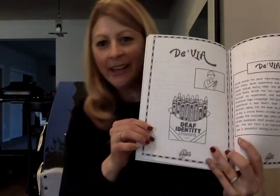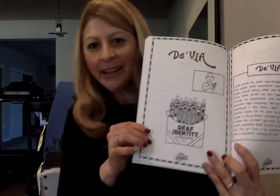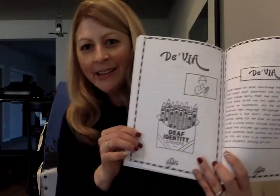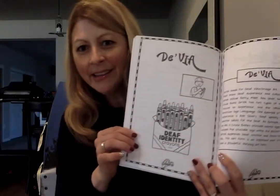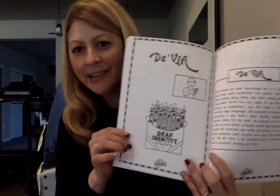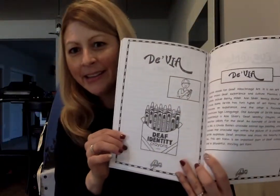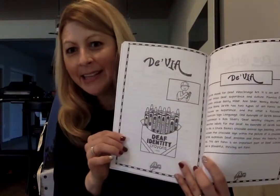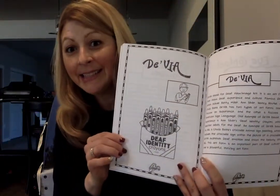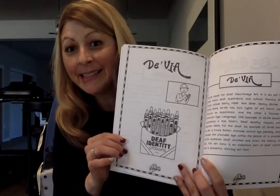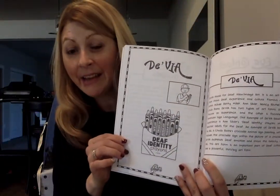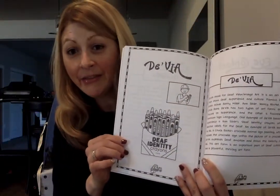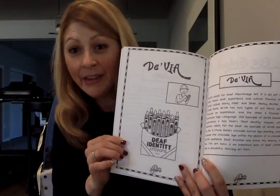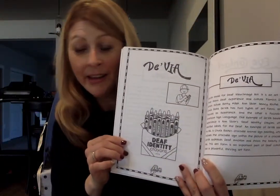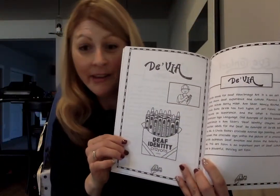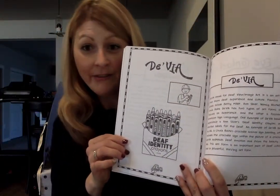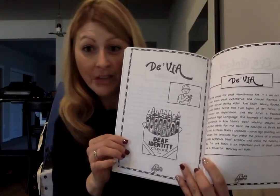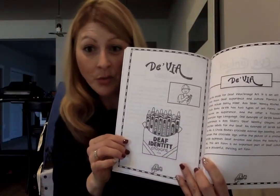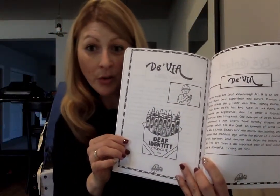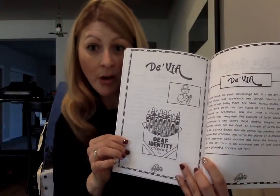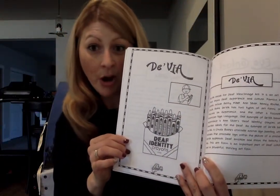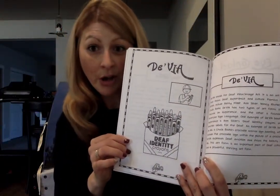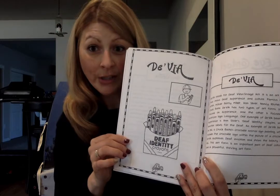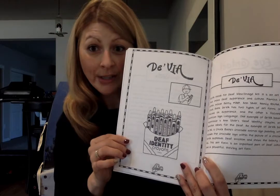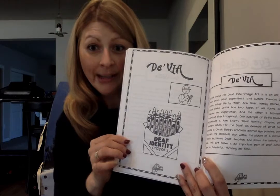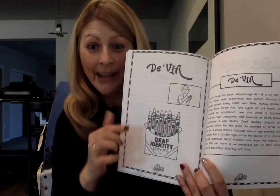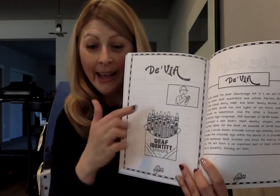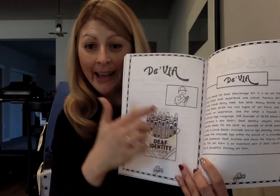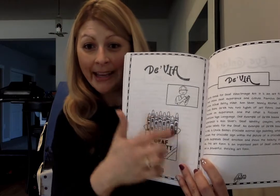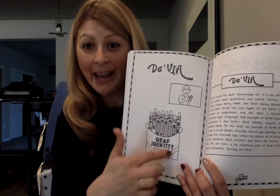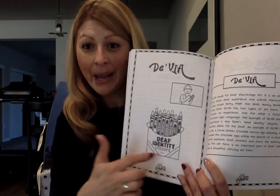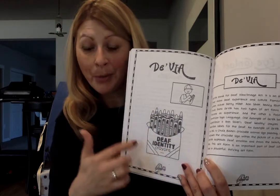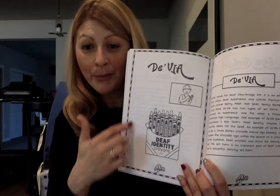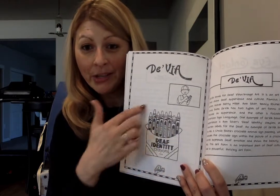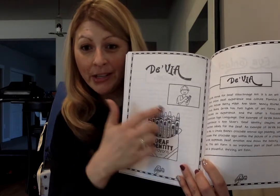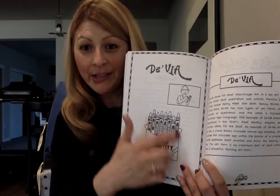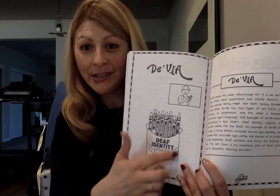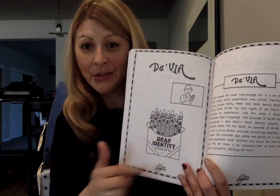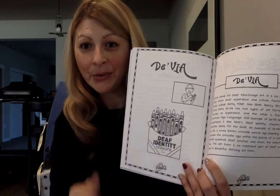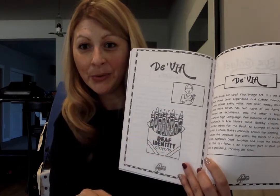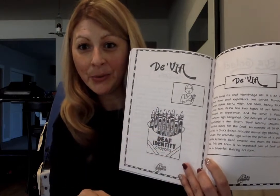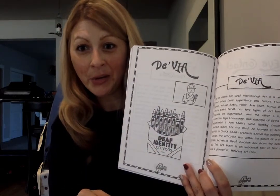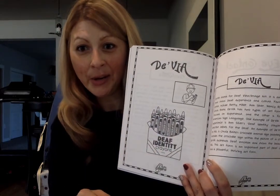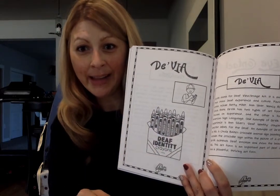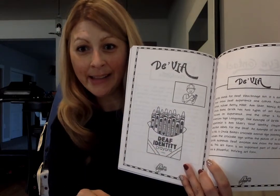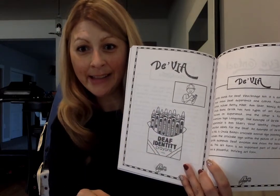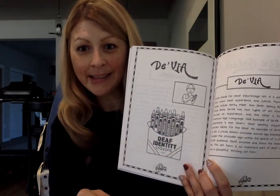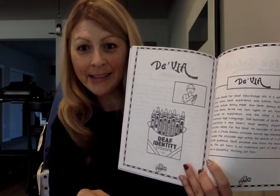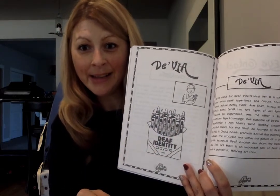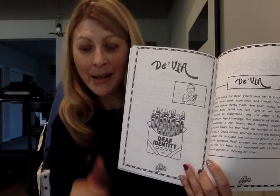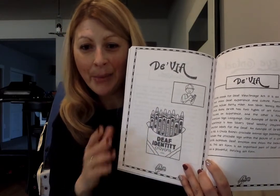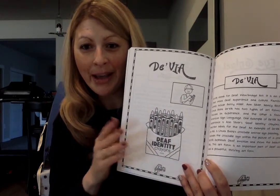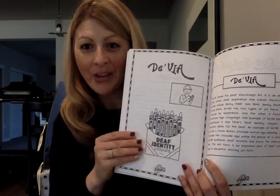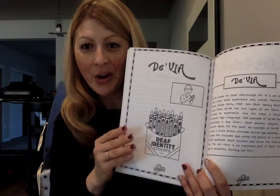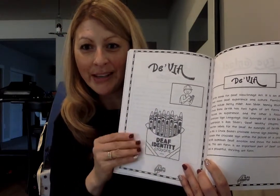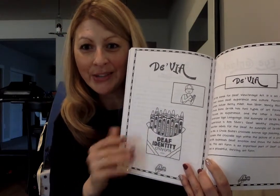Devia is deaf visual art. And I had permission to recreate this by the artist